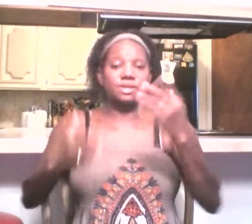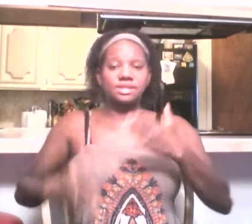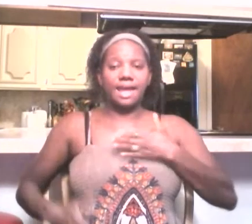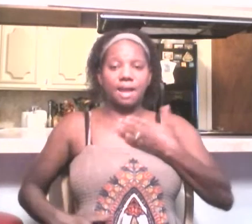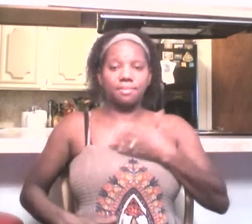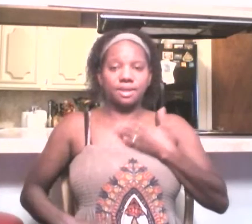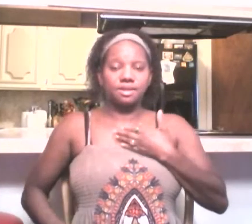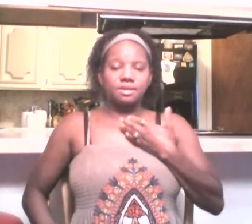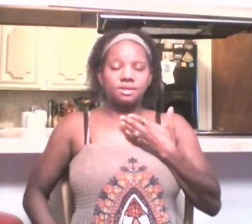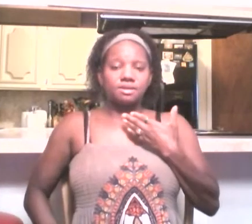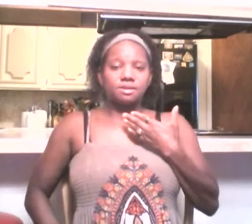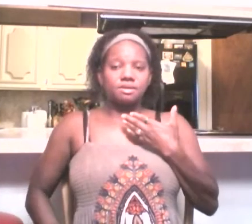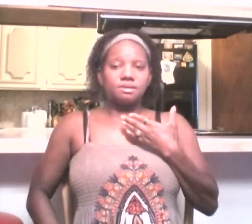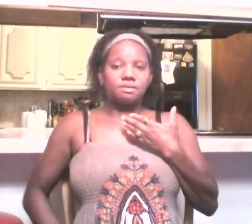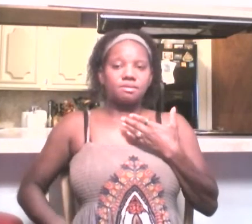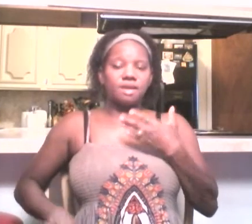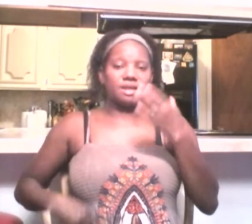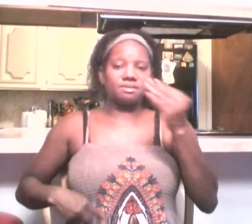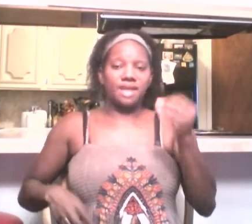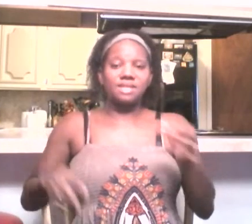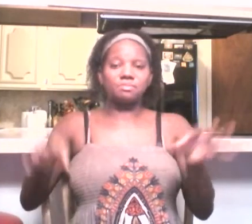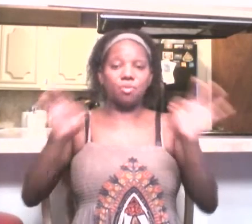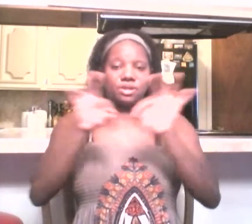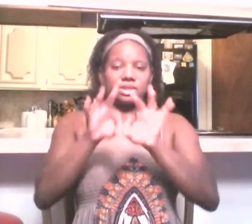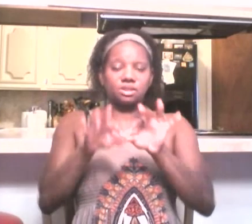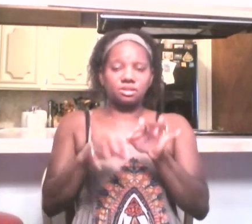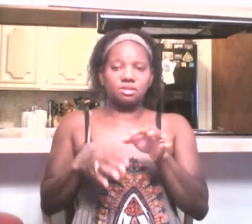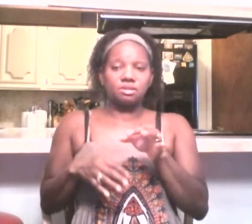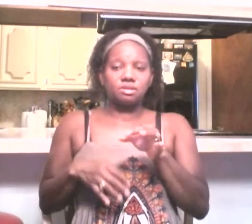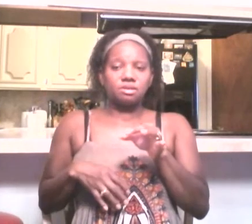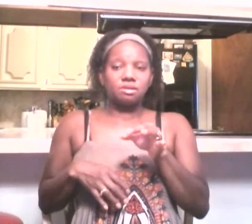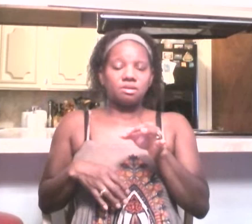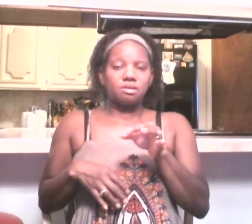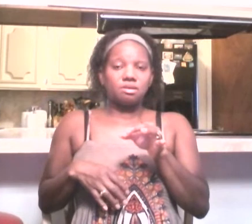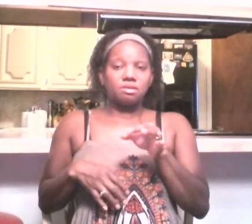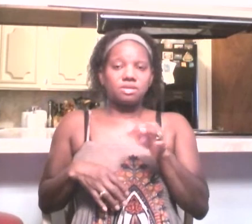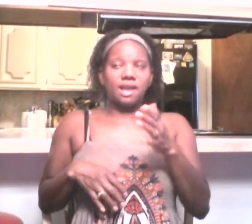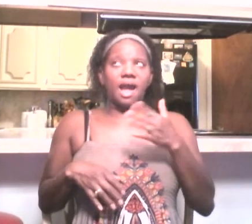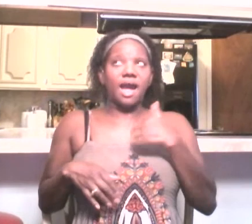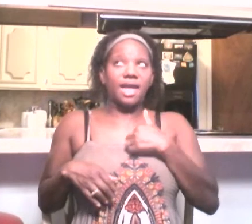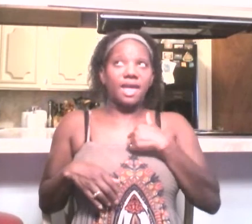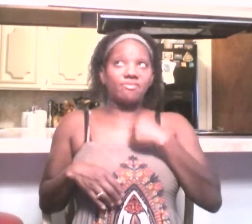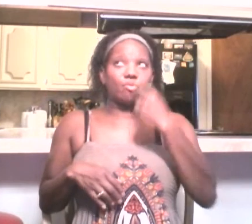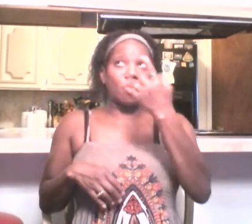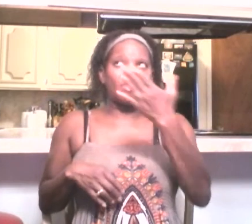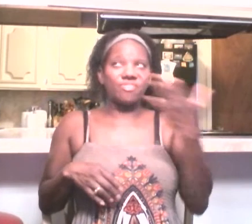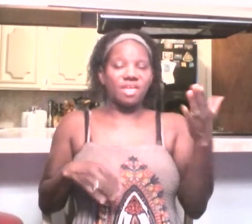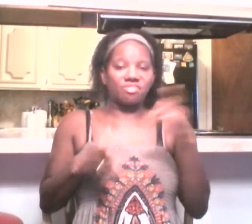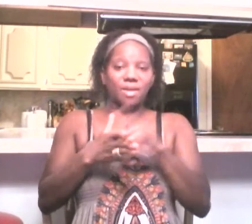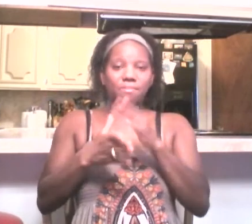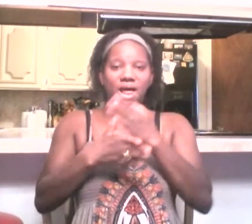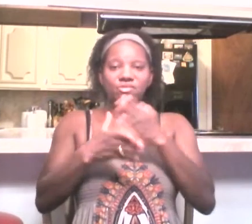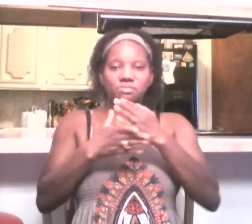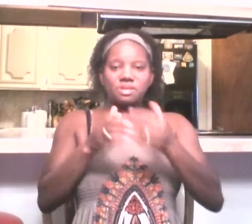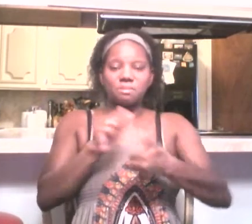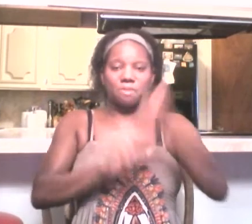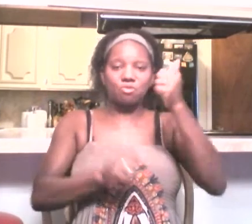is happy. And that's important to me. See, I have the one thing that bothers me the most